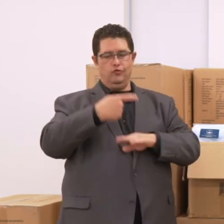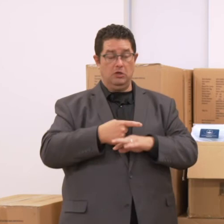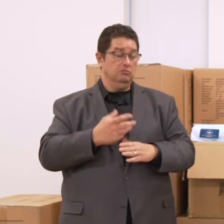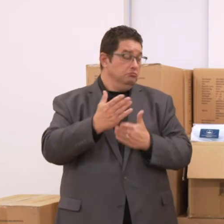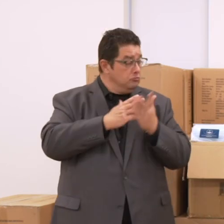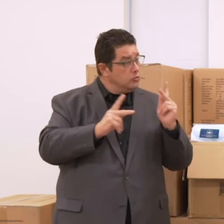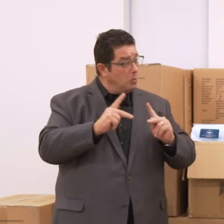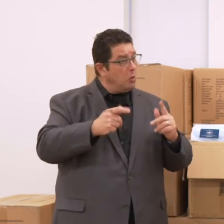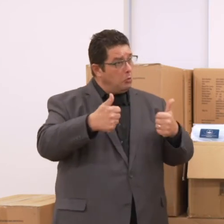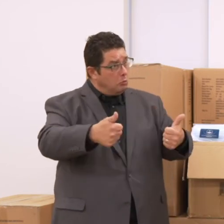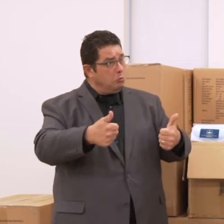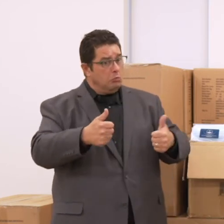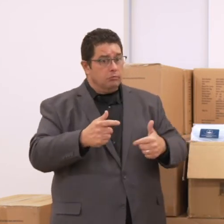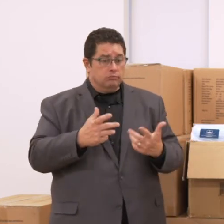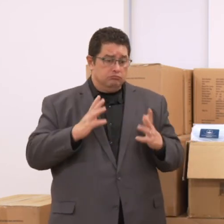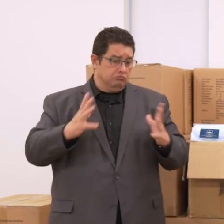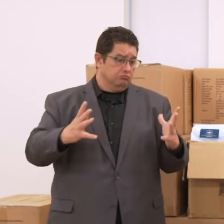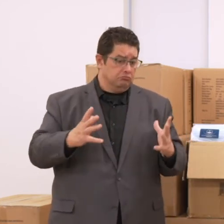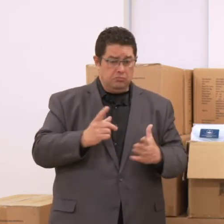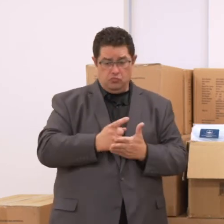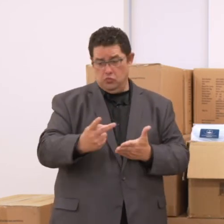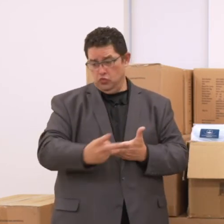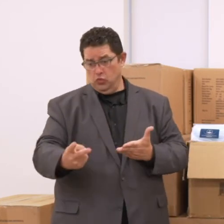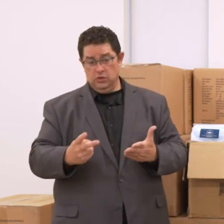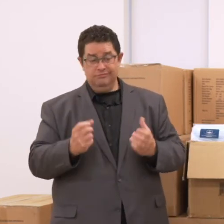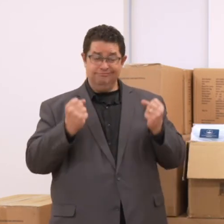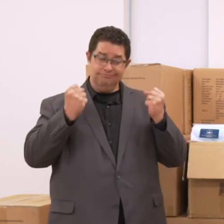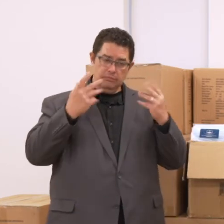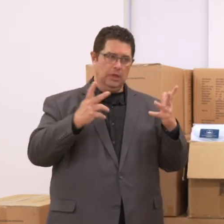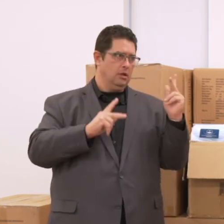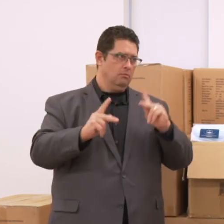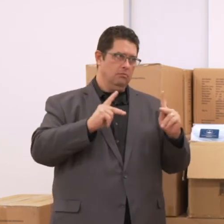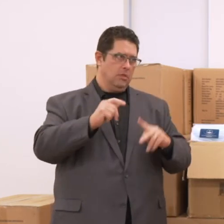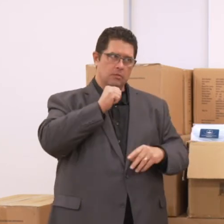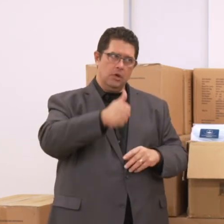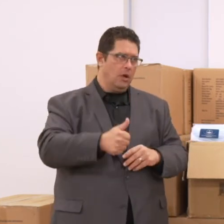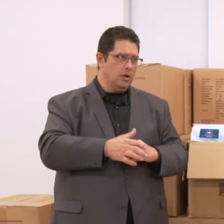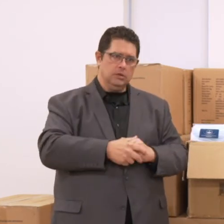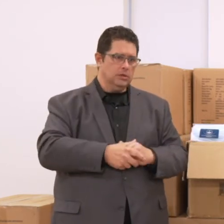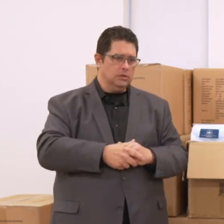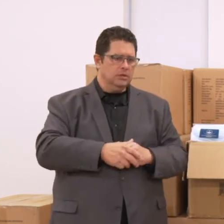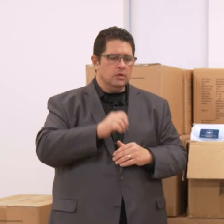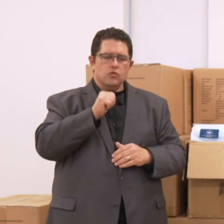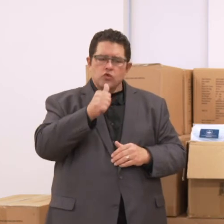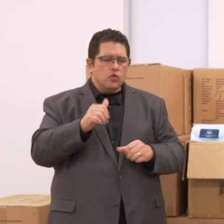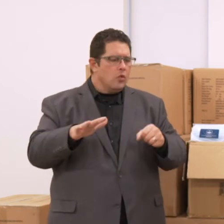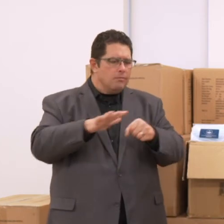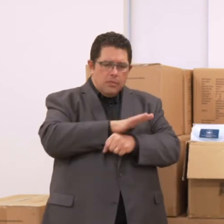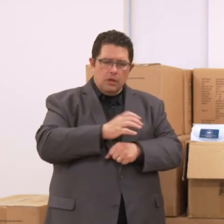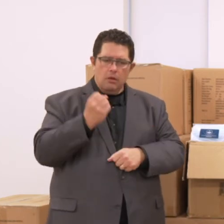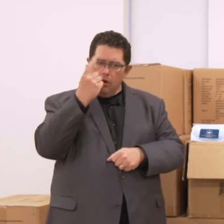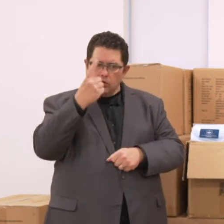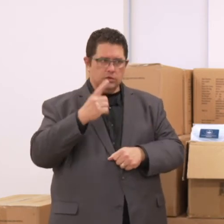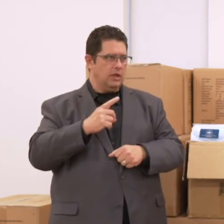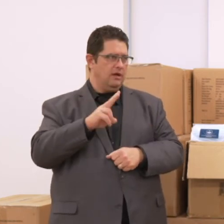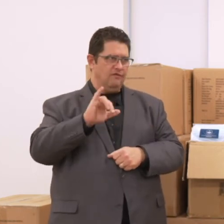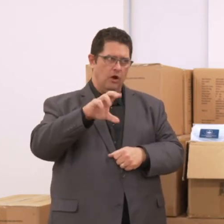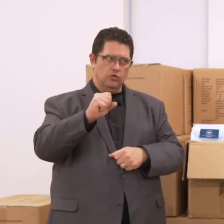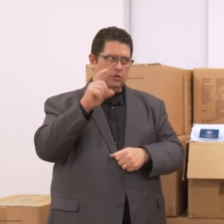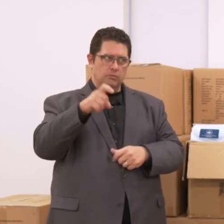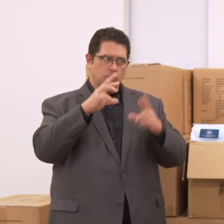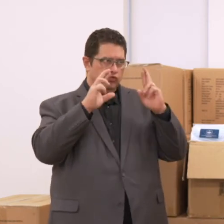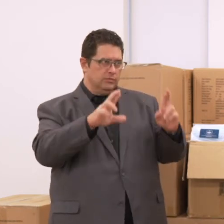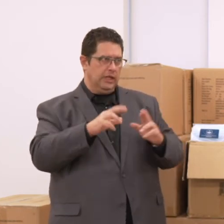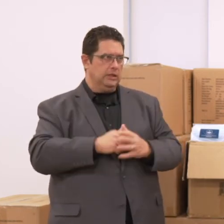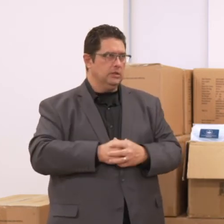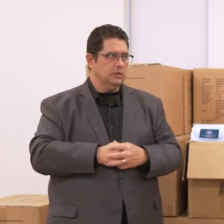through it and everything's fine in a week or two, but many people do not. We do not completely understand this virus, and we have to respect it. But there's no